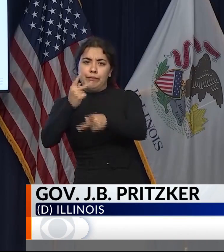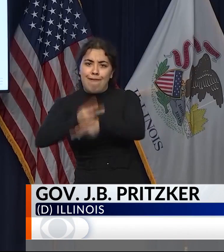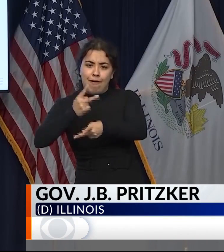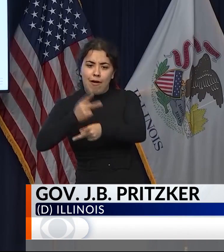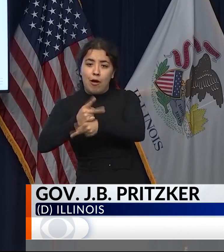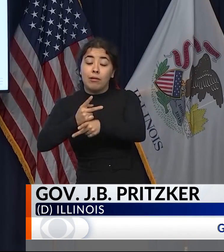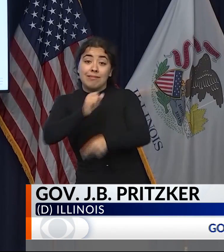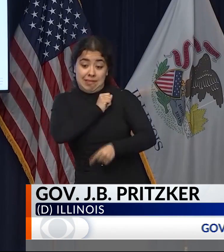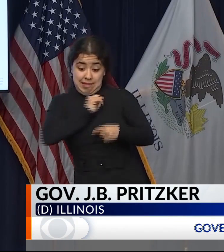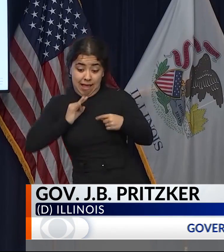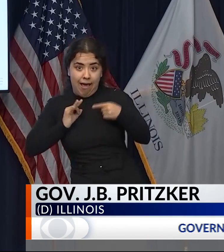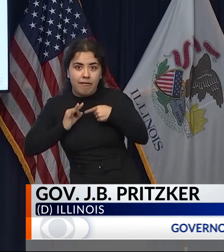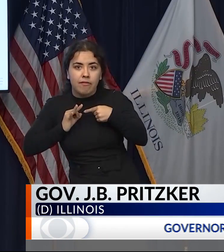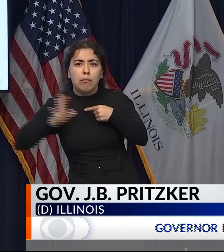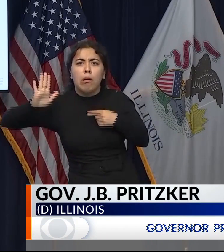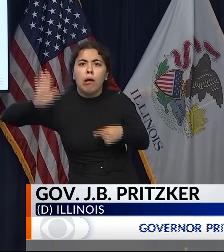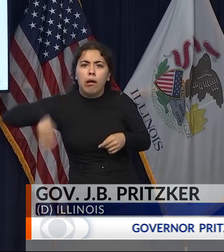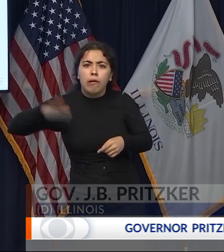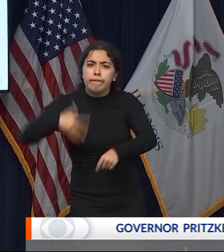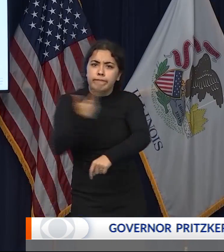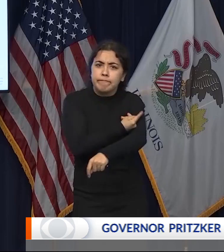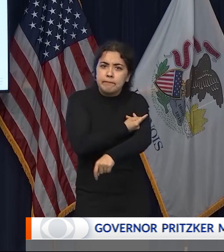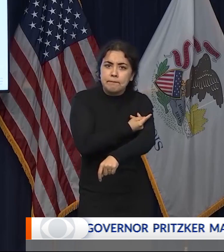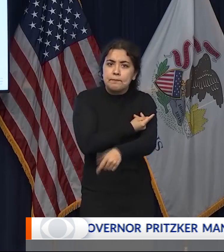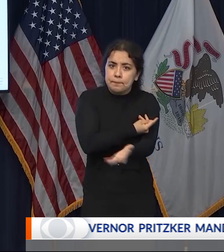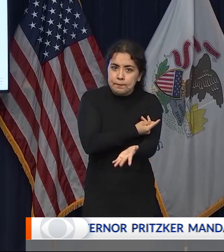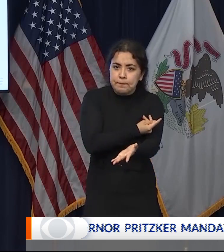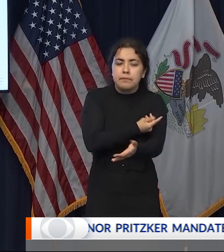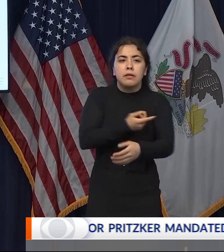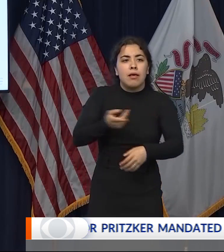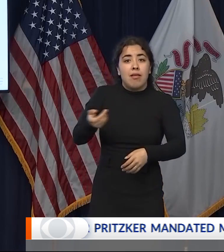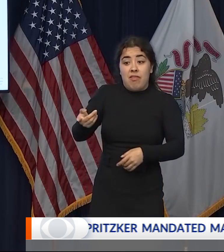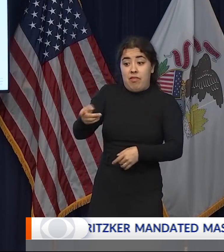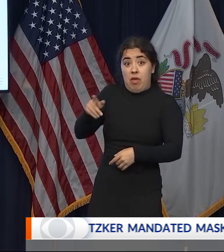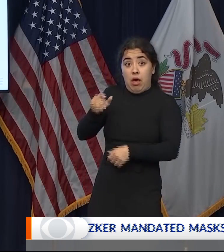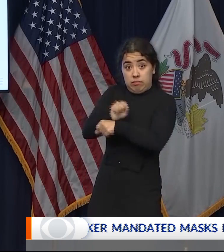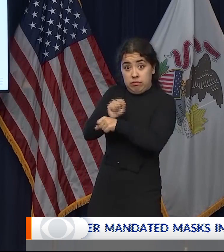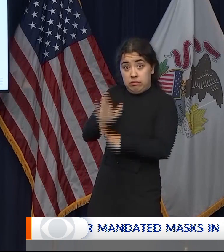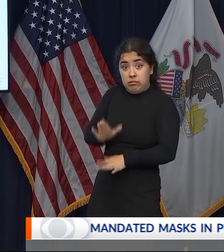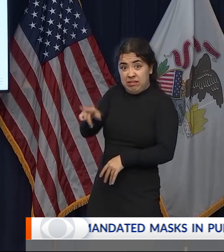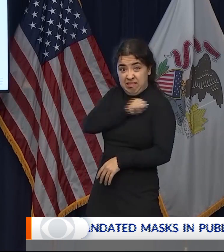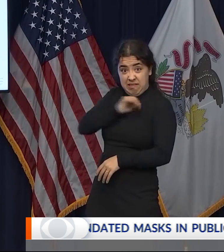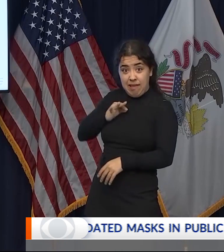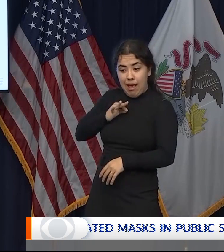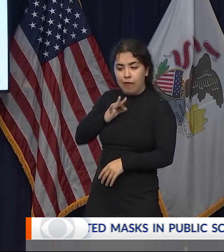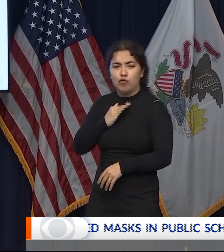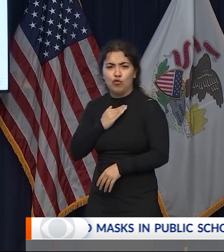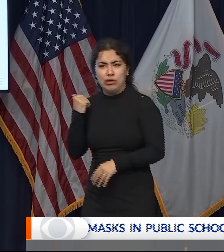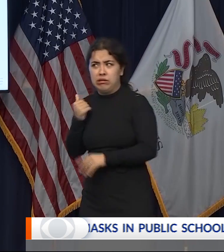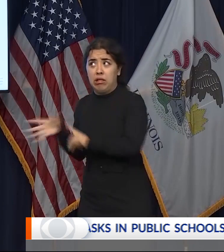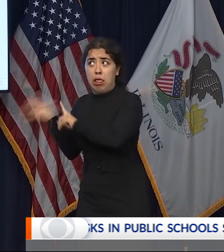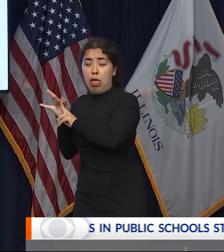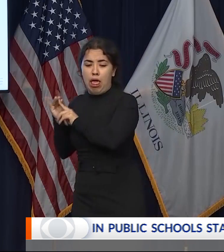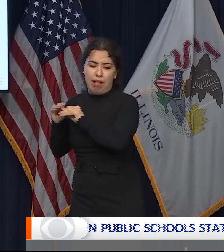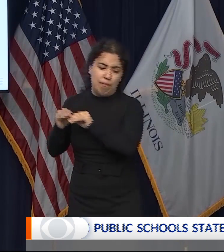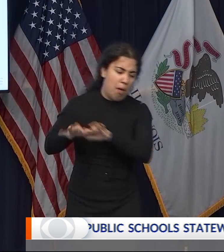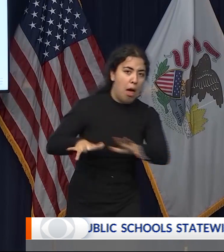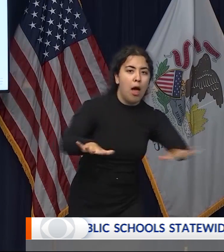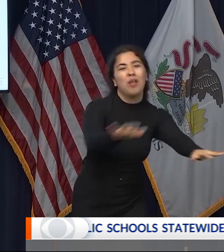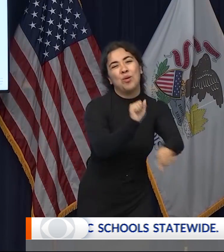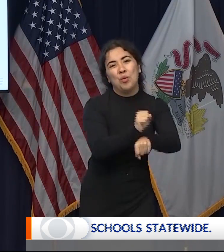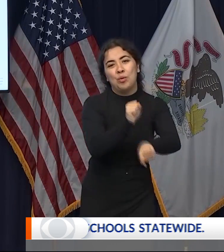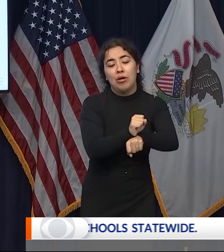have themselves not been vaccinated. They run the risk of carrying the virus into work with them. And then